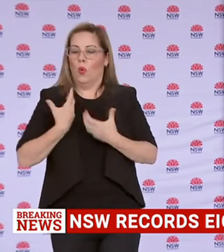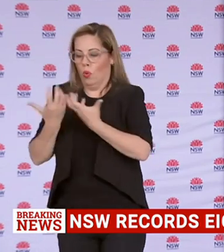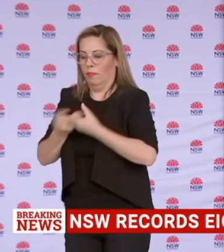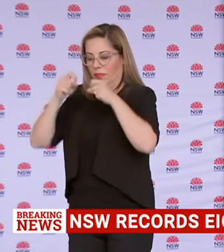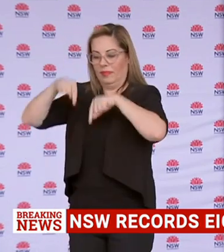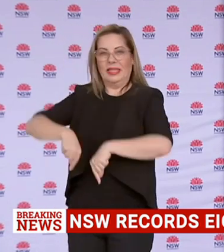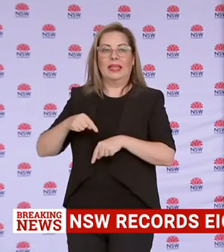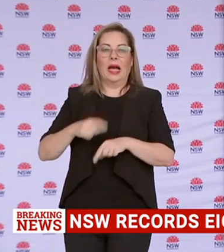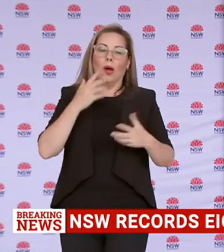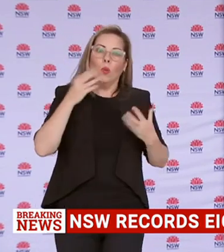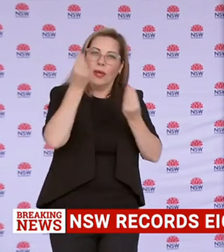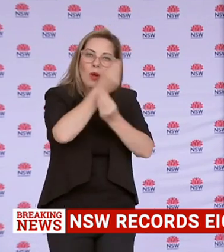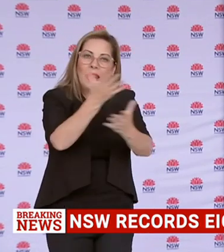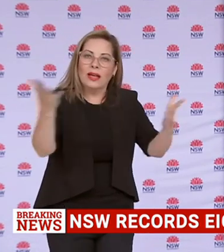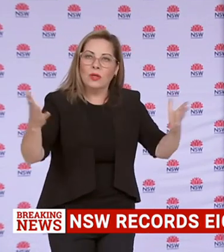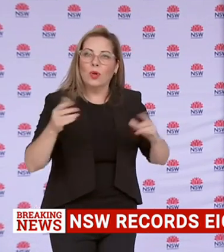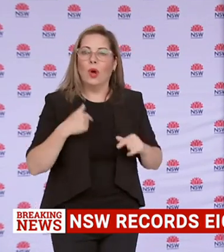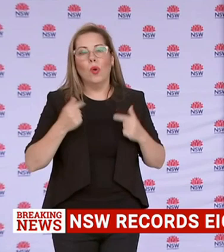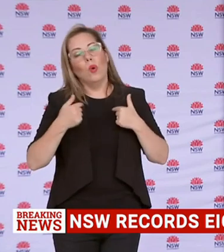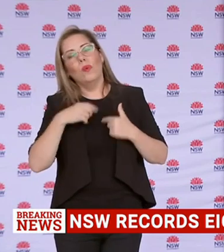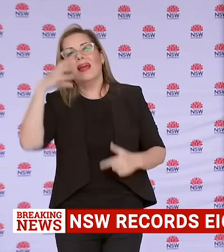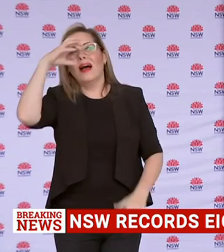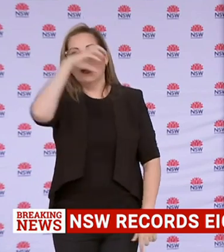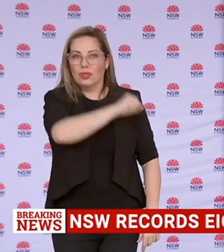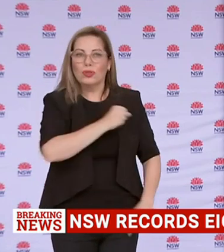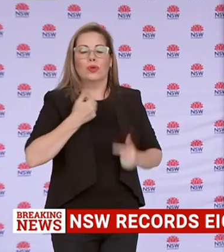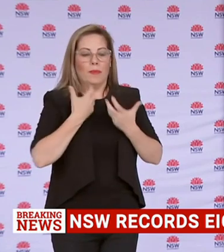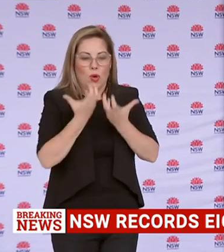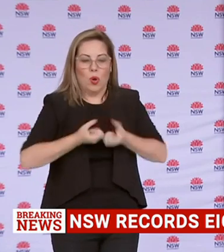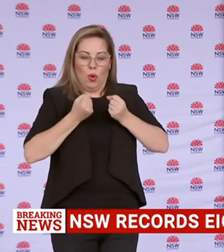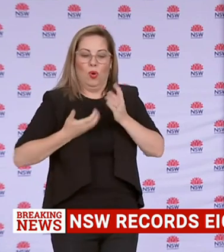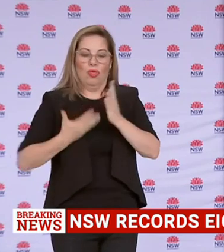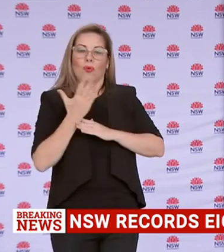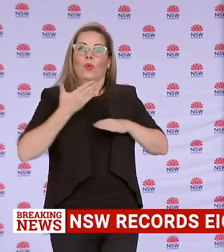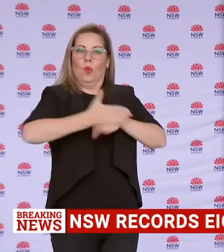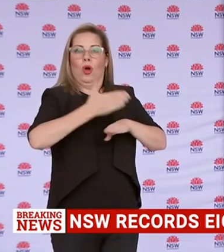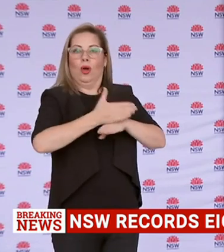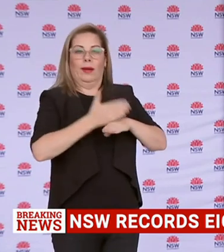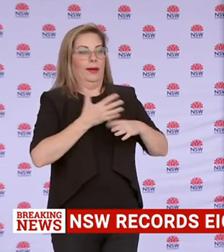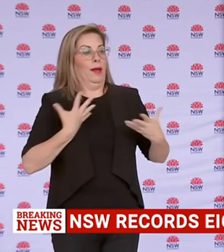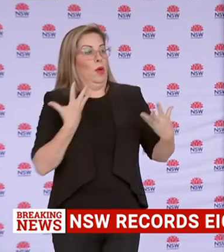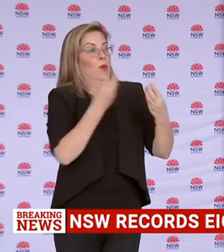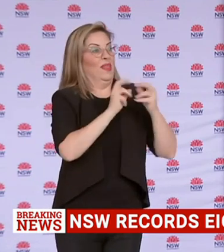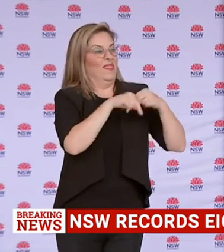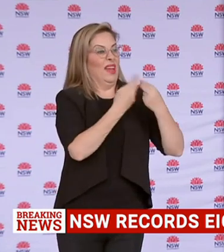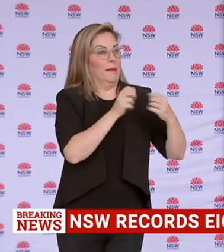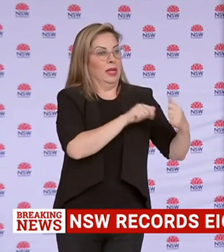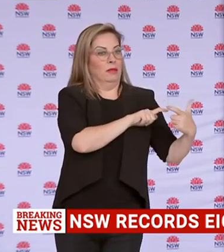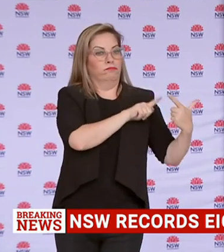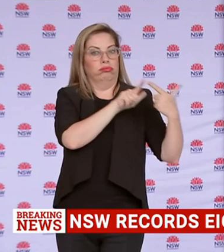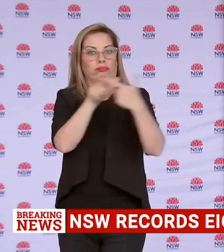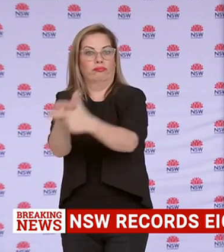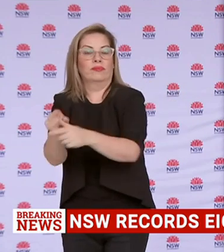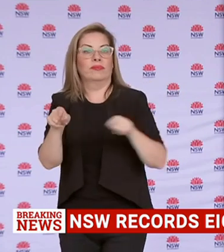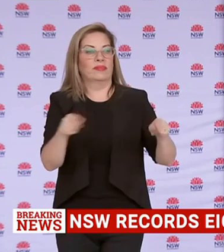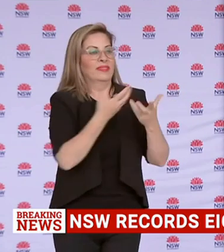history, we would believe that the person acquired it through their work in transporting the patient, but we always keep an open mind.